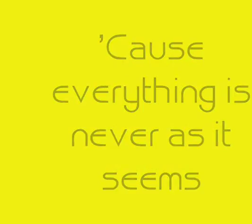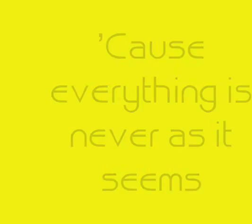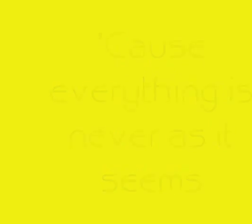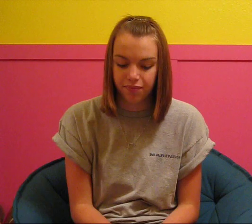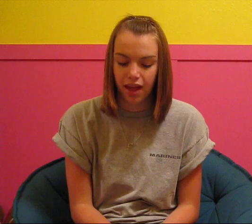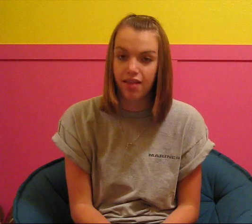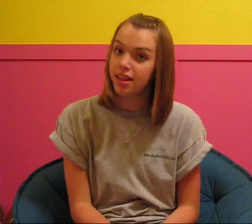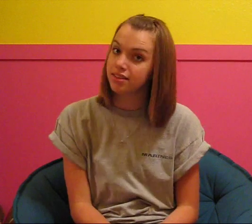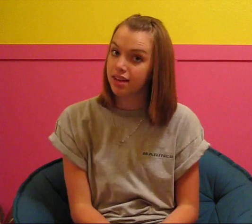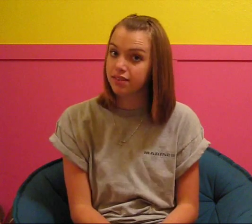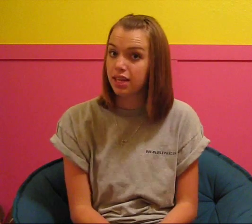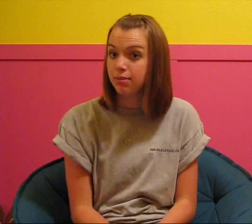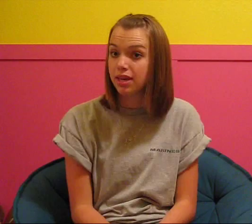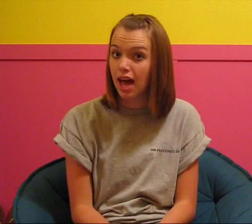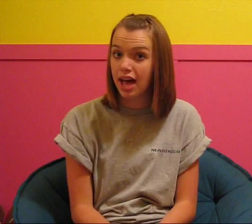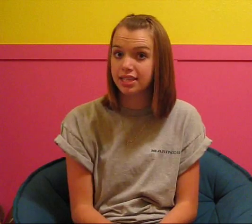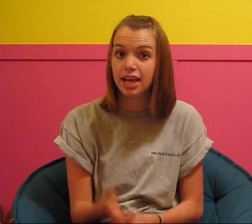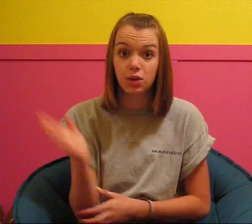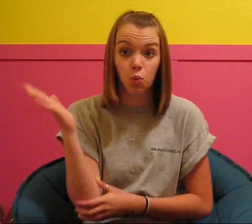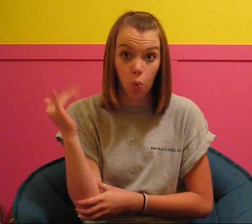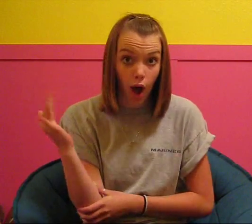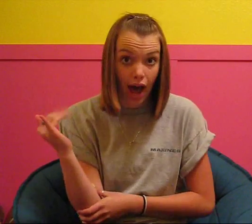And then instead of saying because I did why,